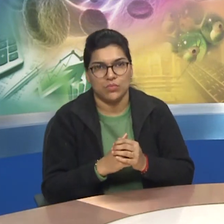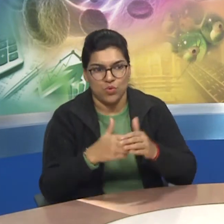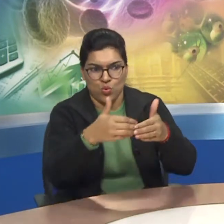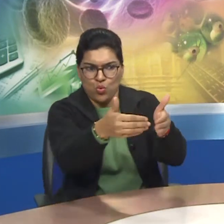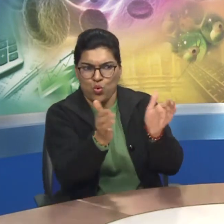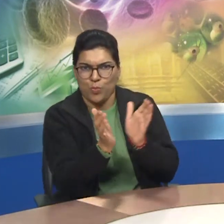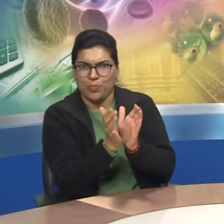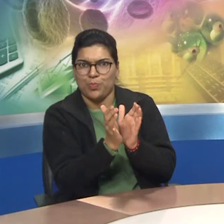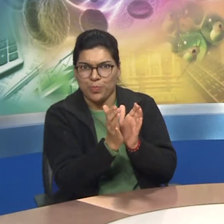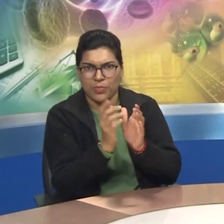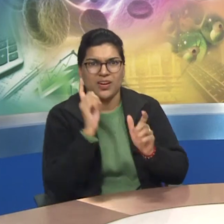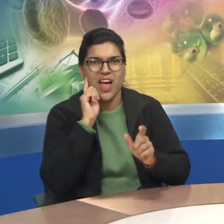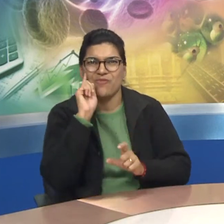Seventh word